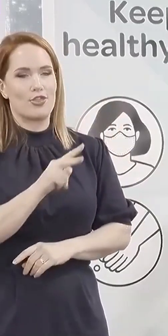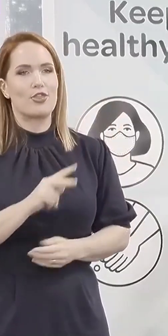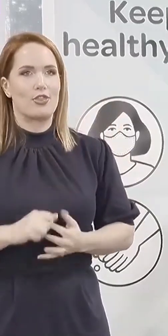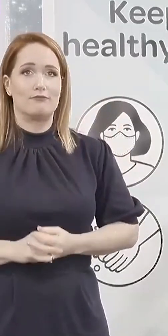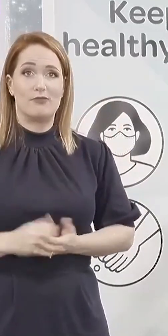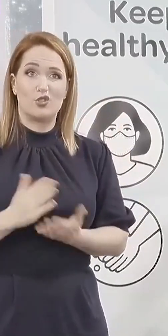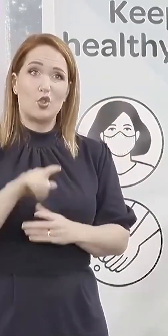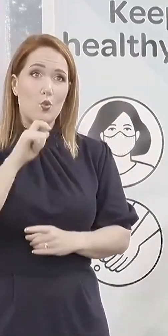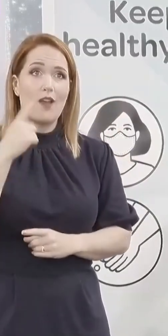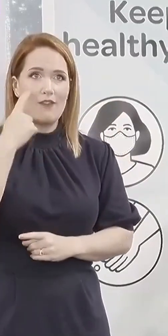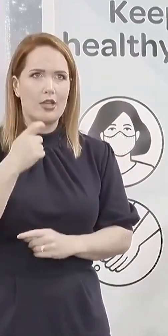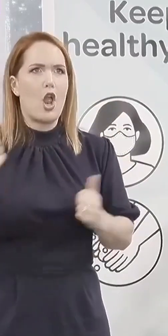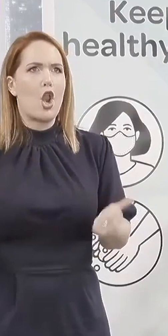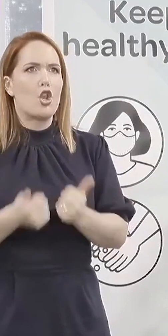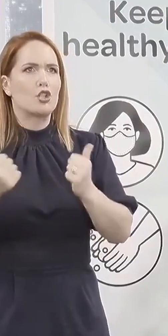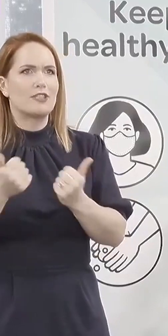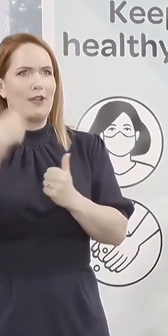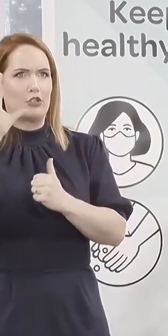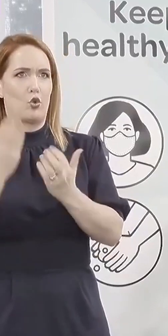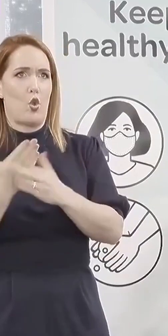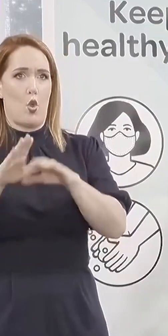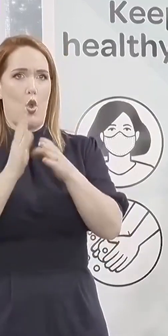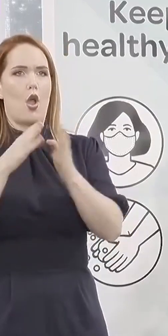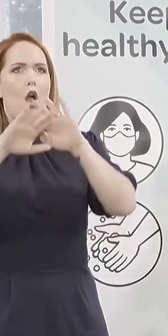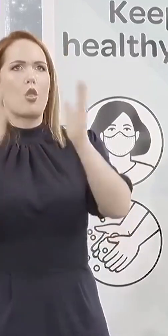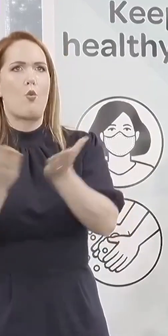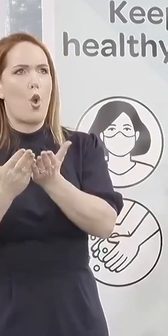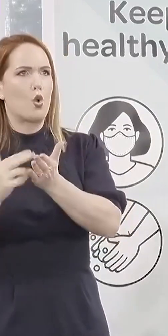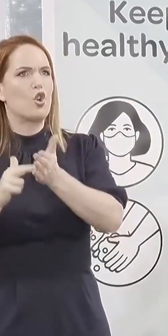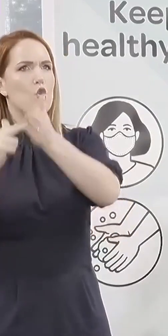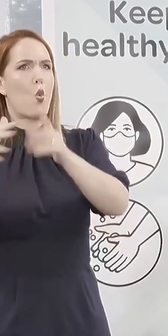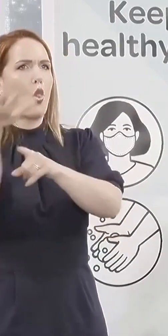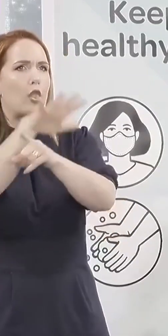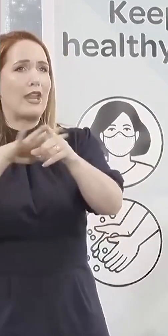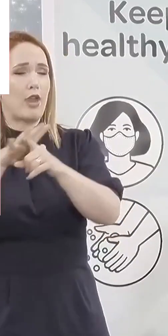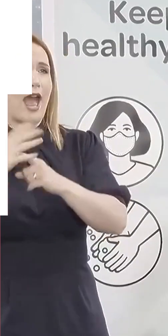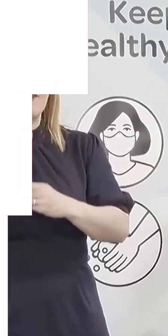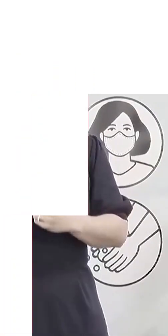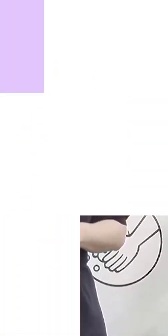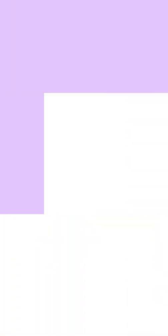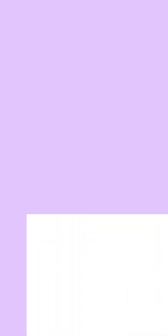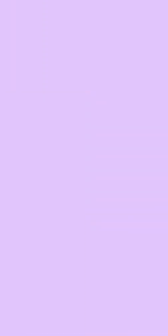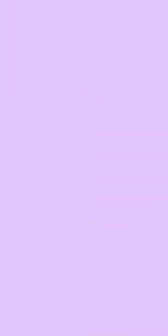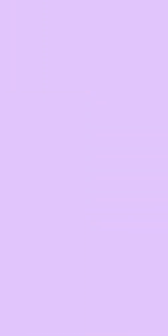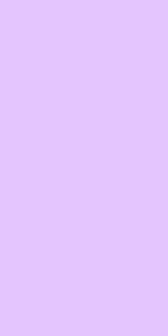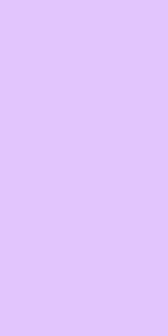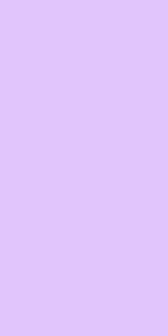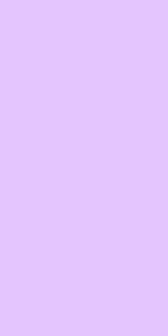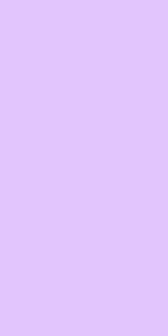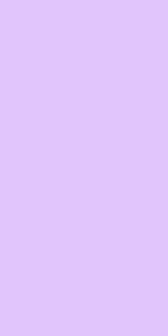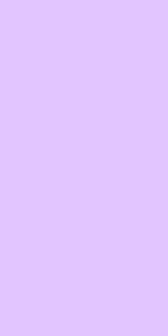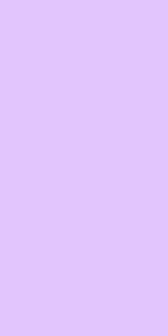in many Northern Hemisphere countries, including those that are experiencing heat waves at the moment, so they're not in winter.